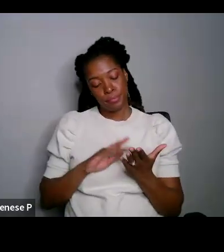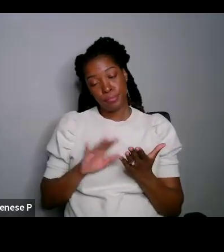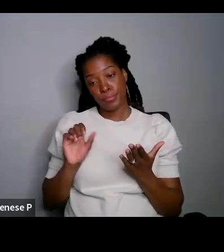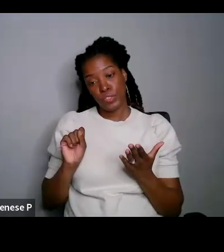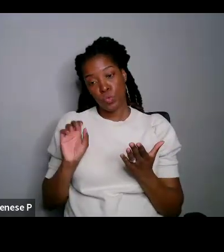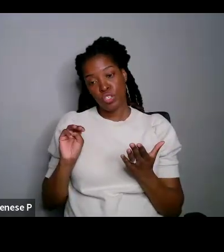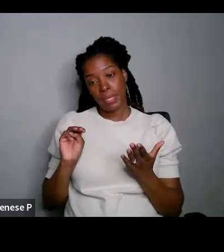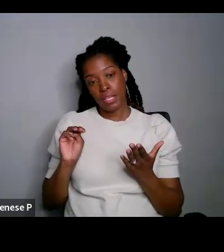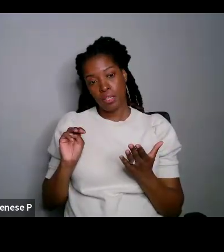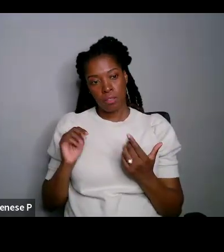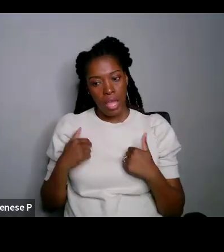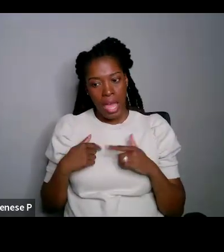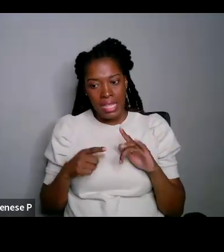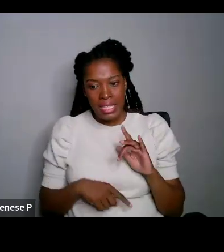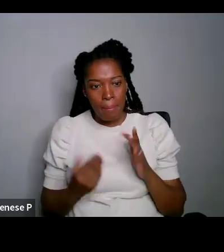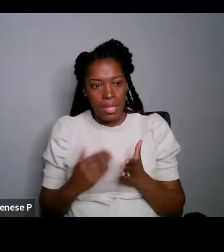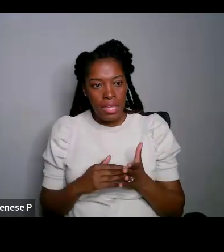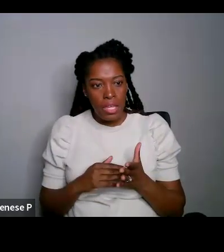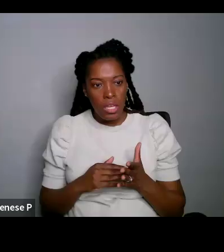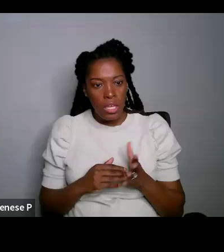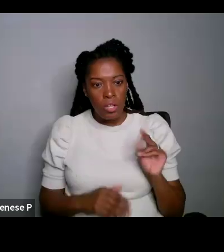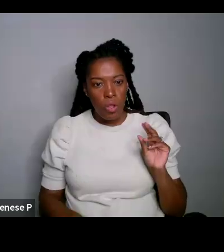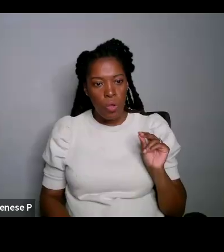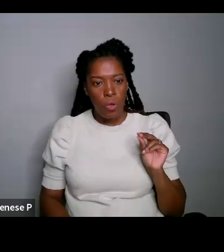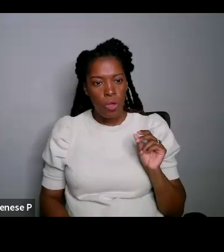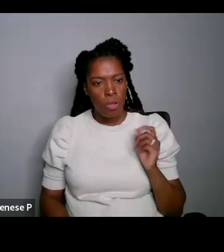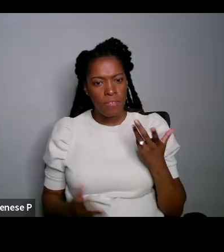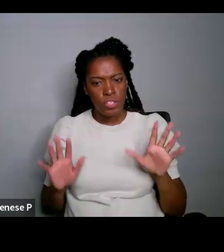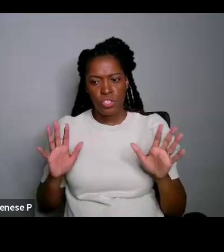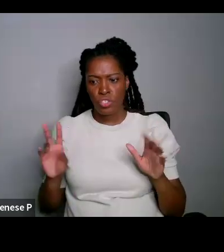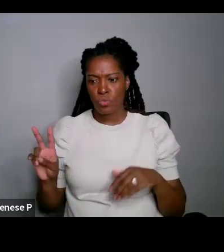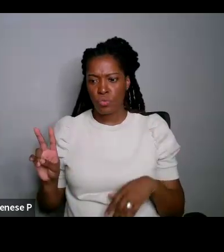Did I skip slides again? No, I don't. Nope, didn't.